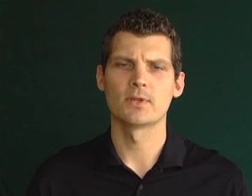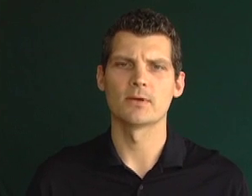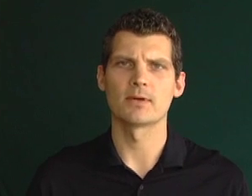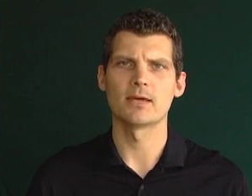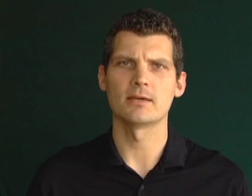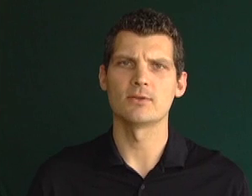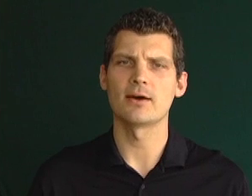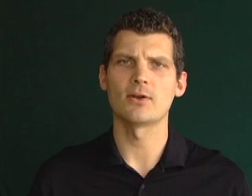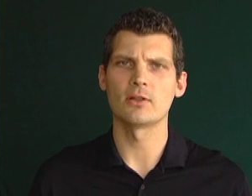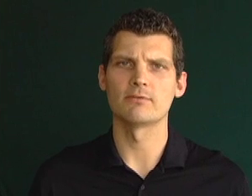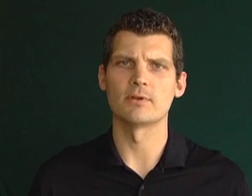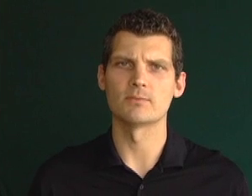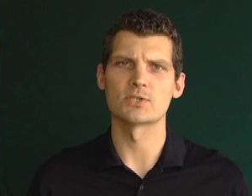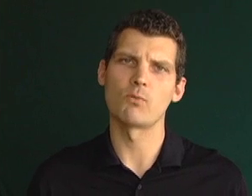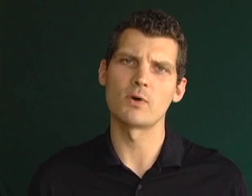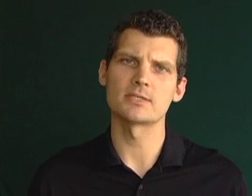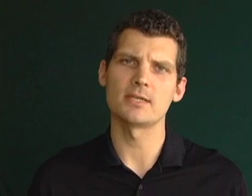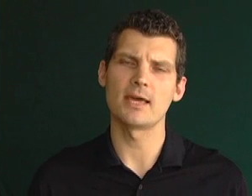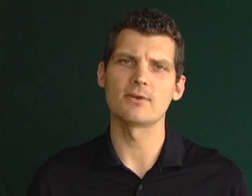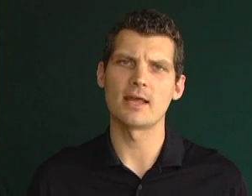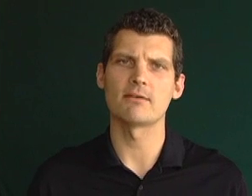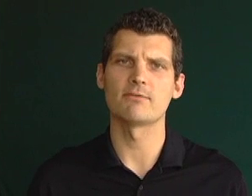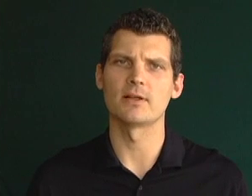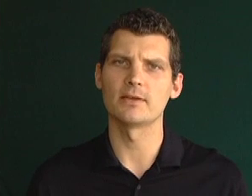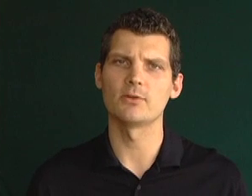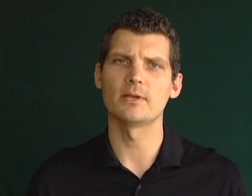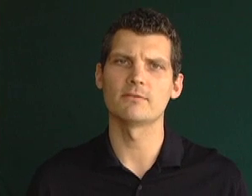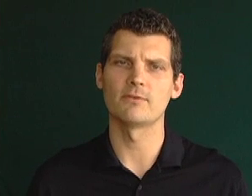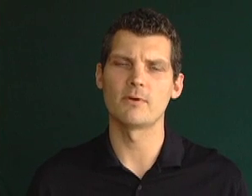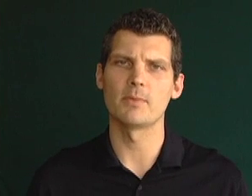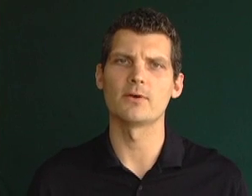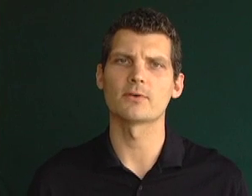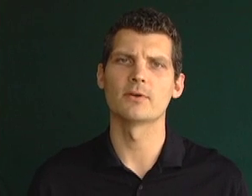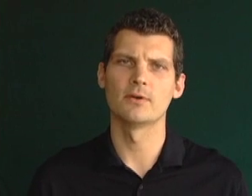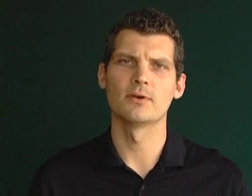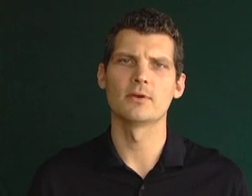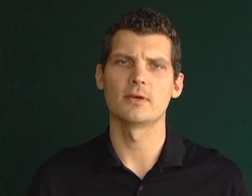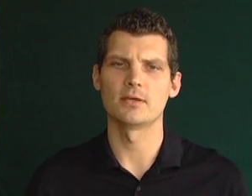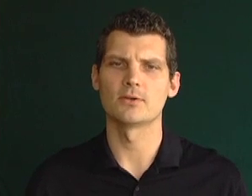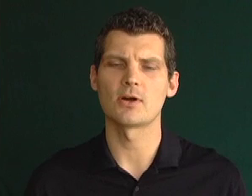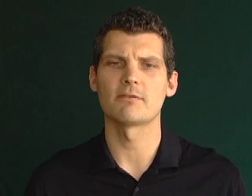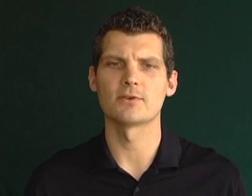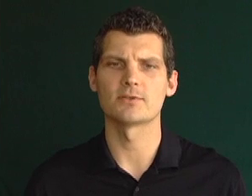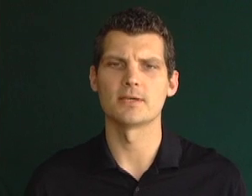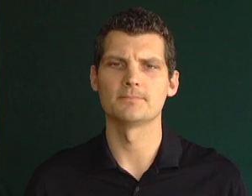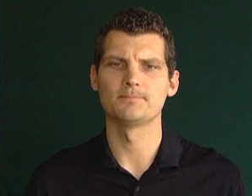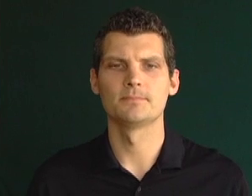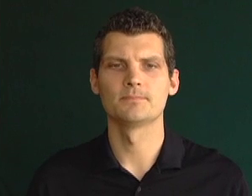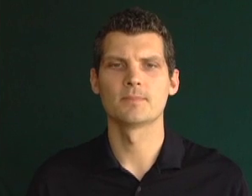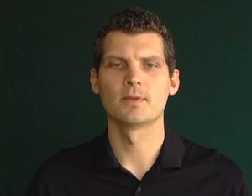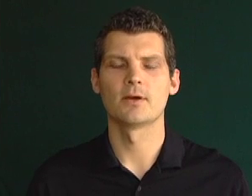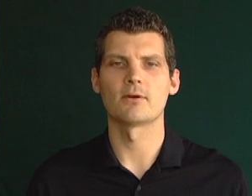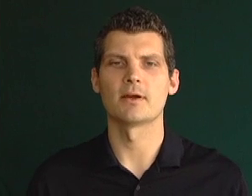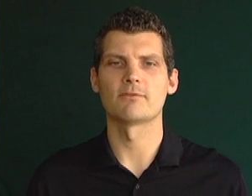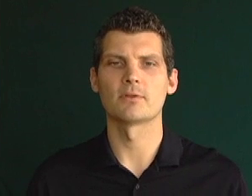it. Okay, not all of them. Just once a day you can have a little bit of milk in your coffee or tea. All right, for